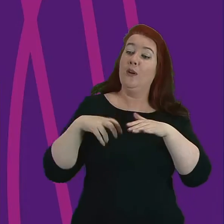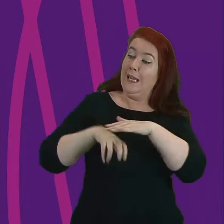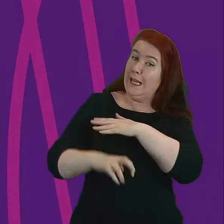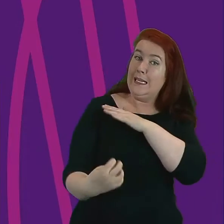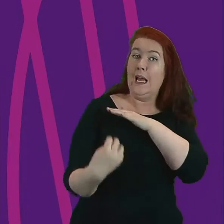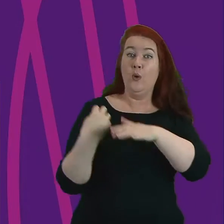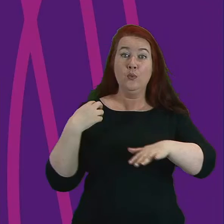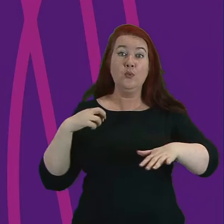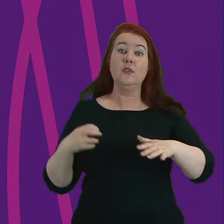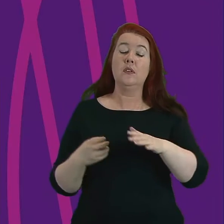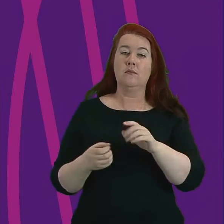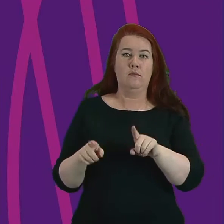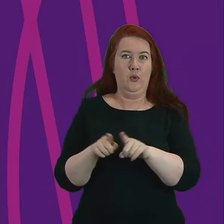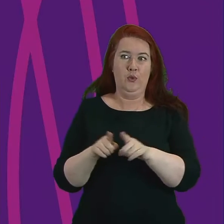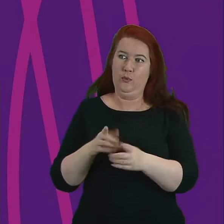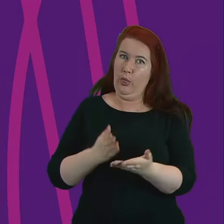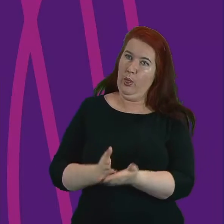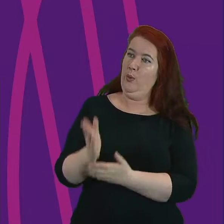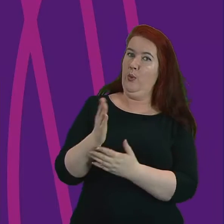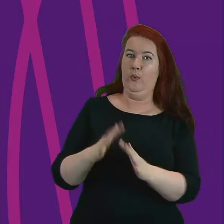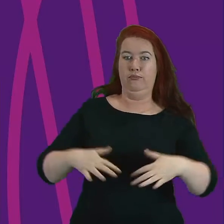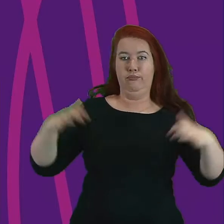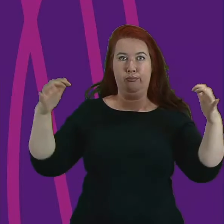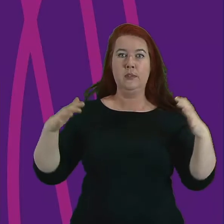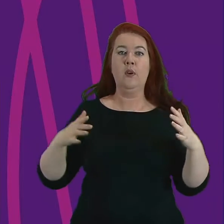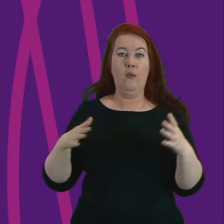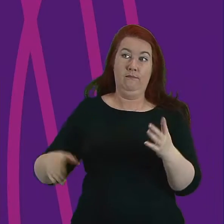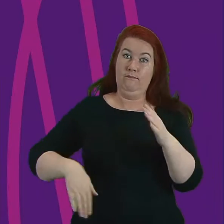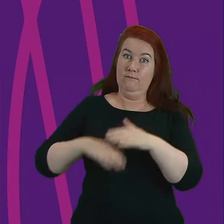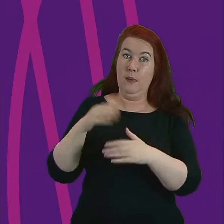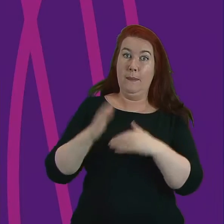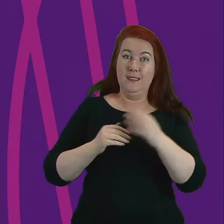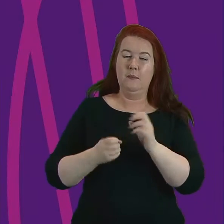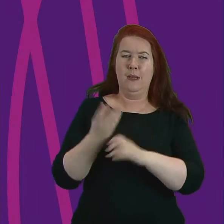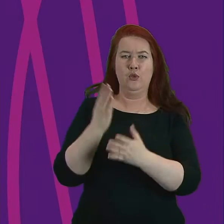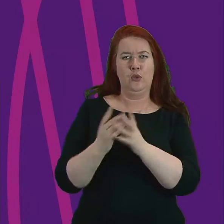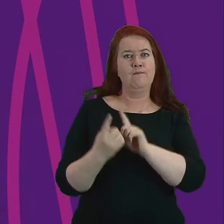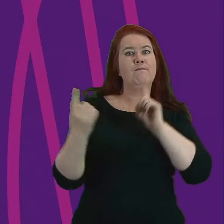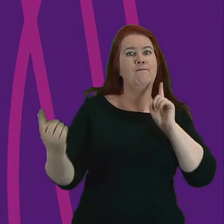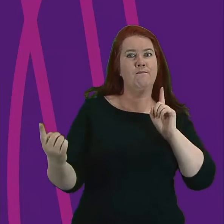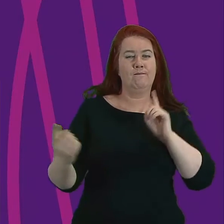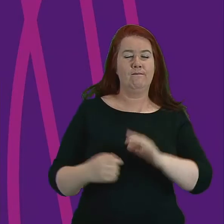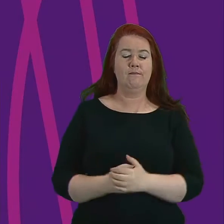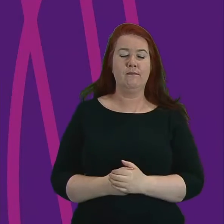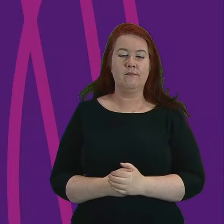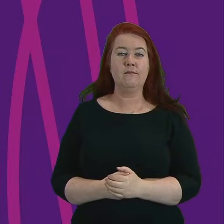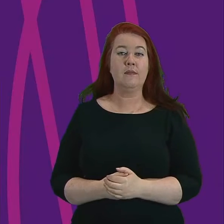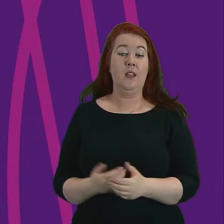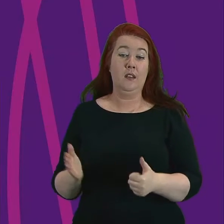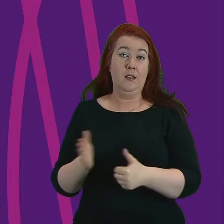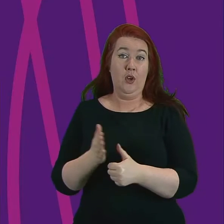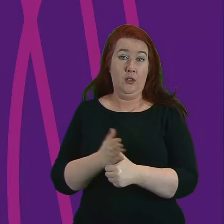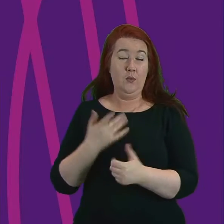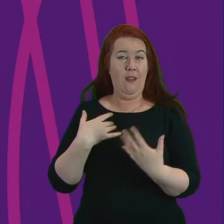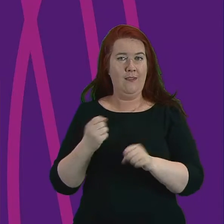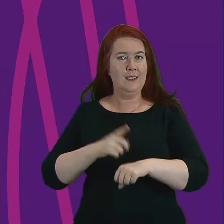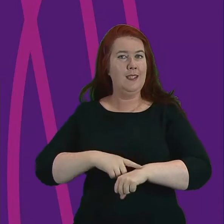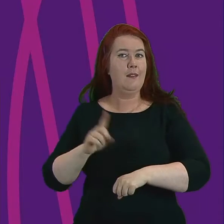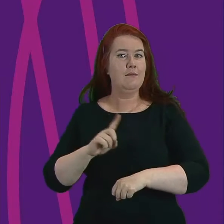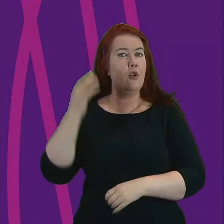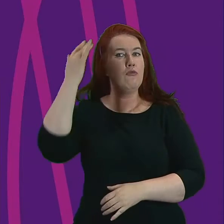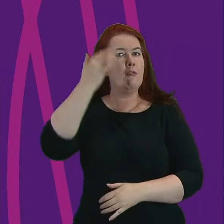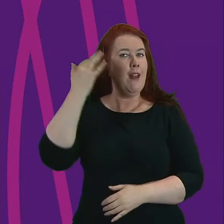leaving the chamber, as well as obviously throughout the Holyrood building. The first item of business today is time for reflection, and our time